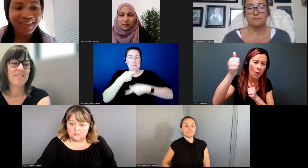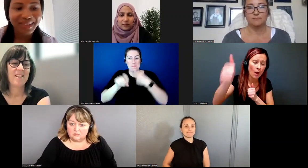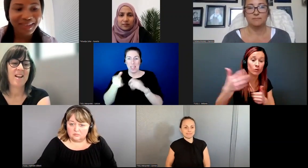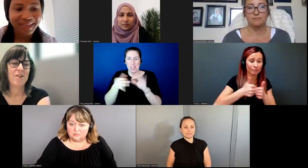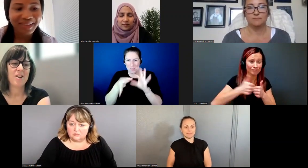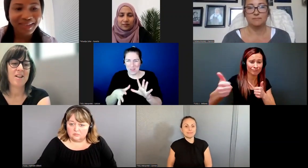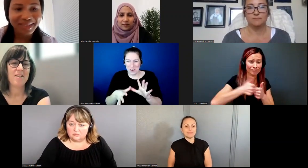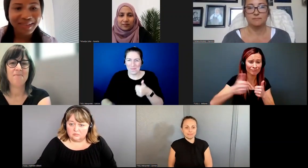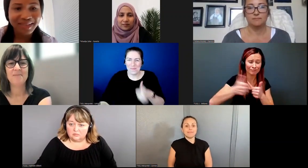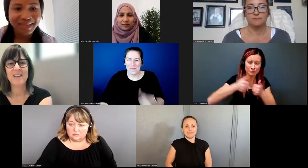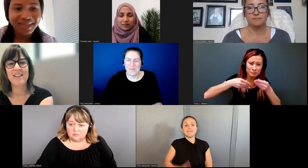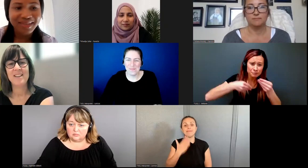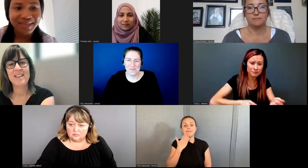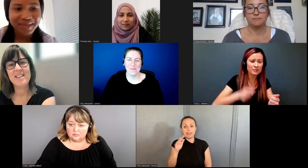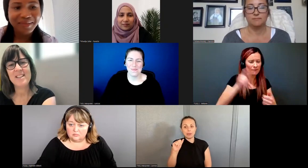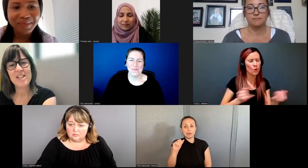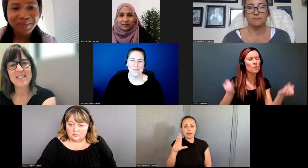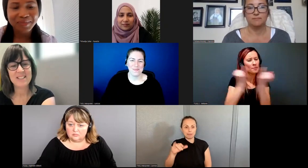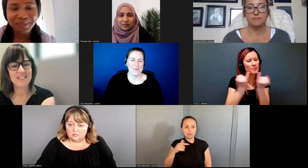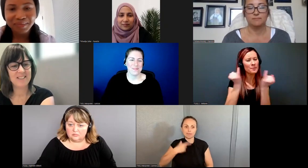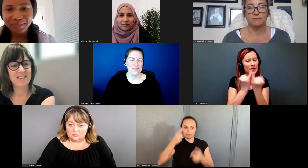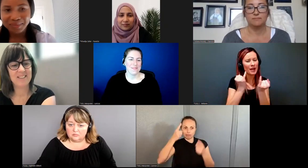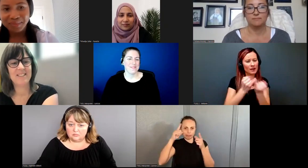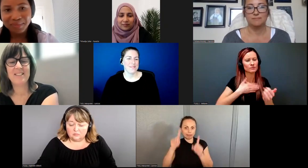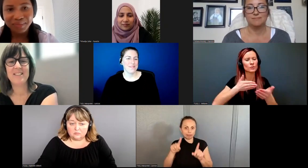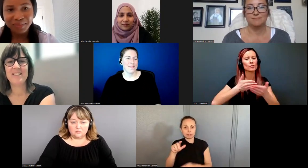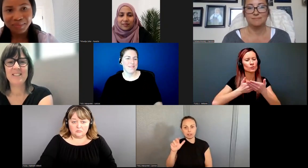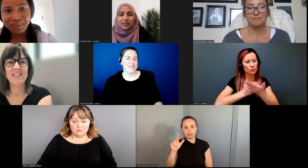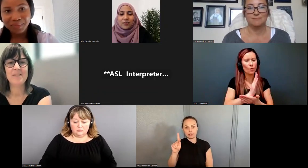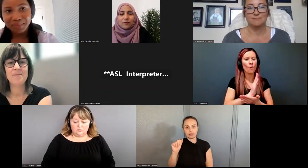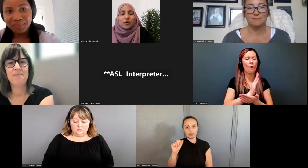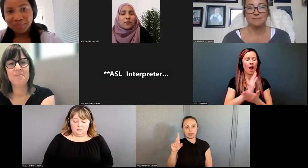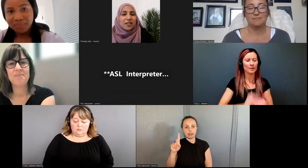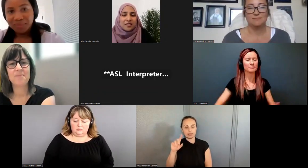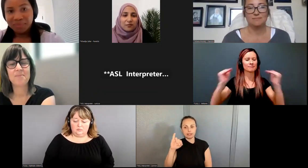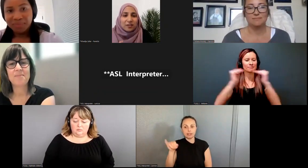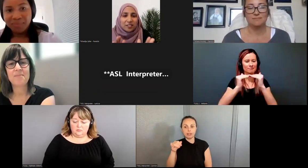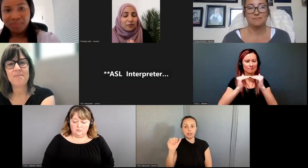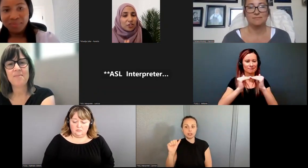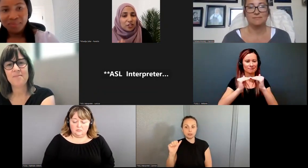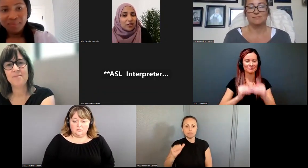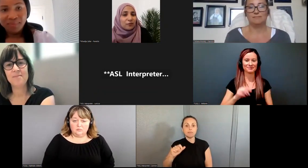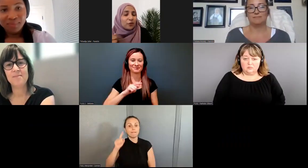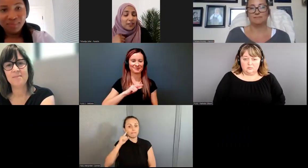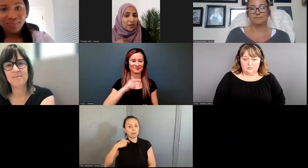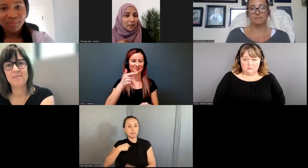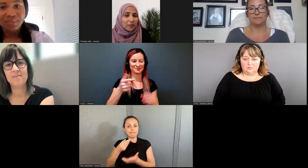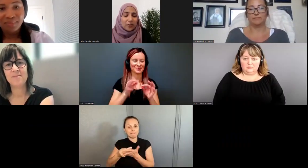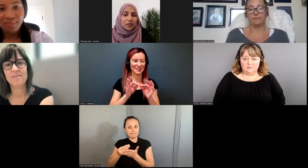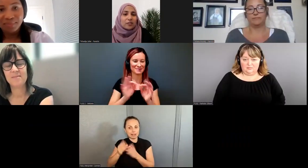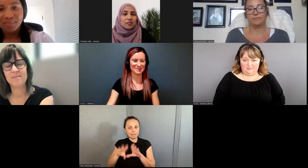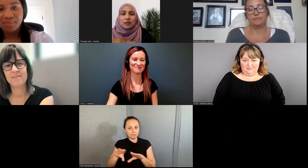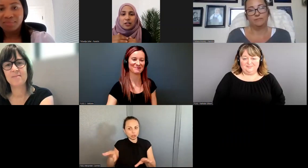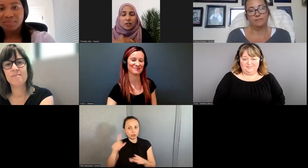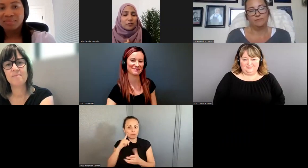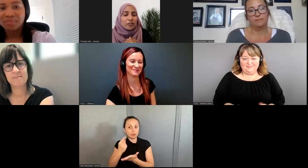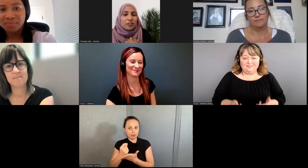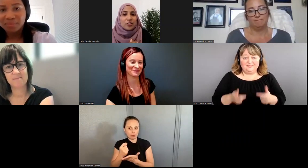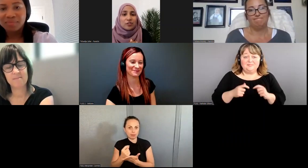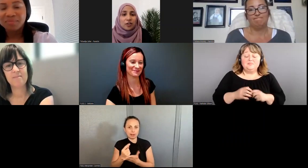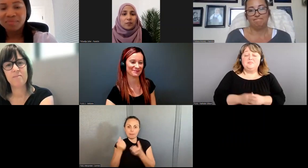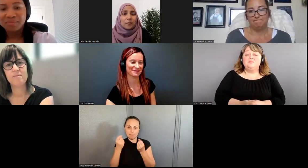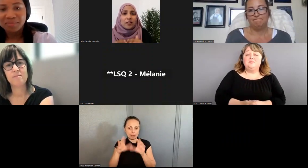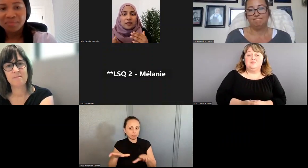Abby. I agree. Khadija? For me, it's funding for children for therapy, because a lot of our